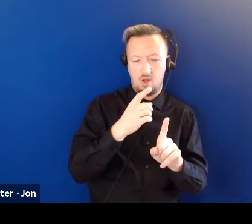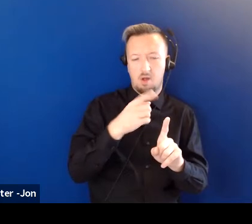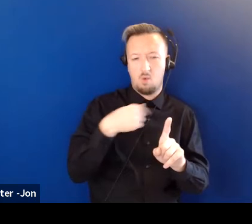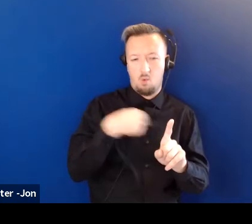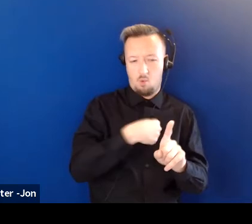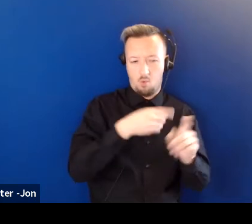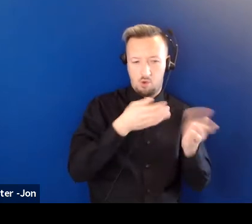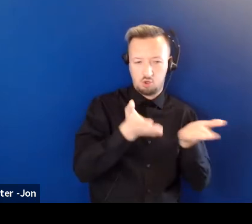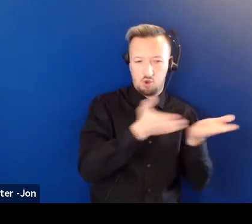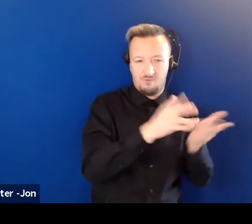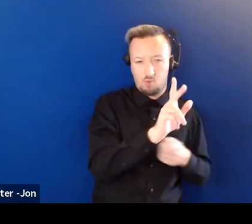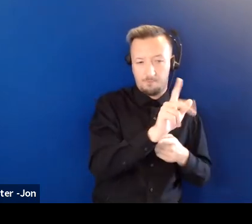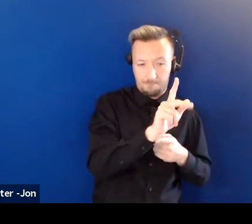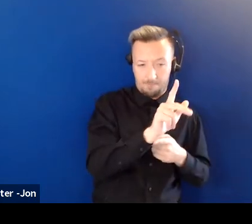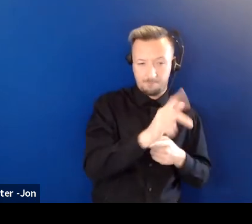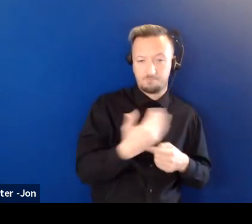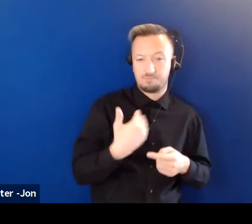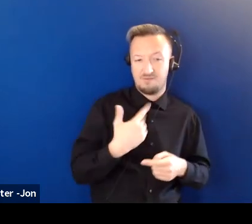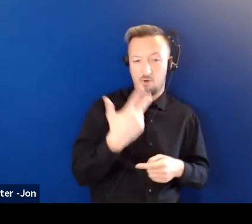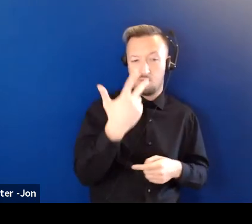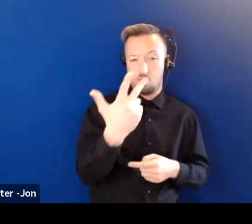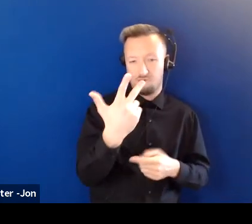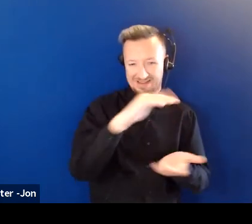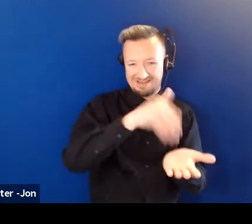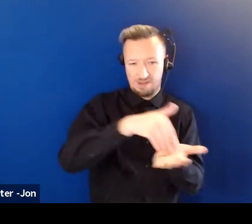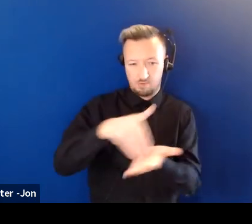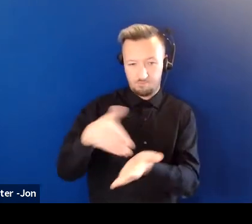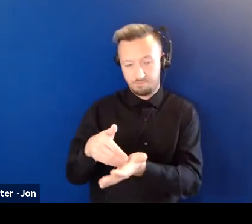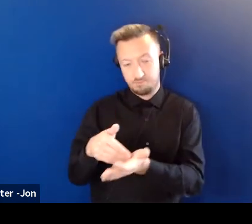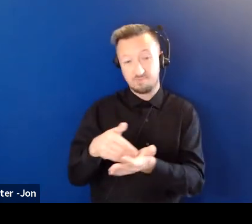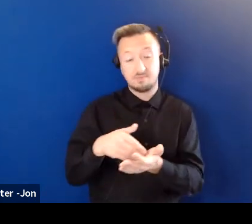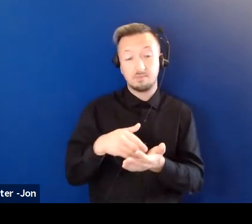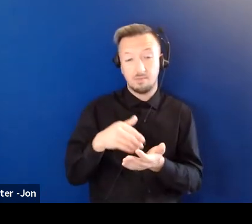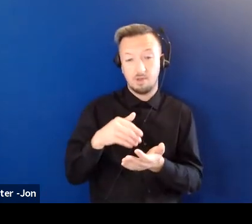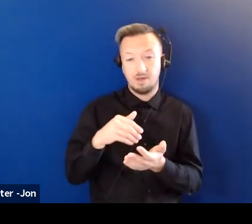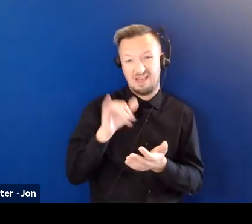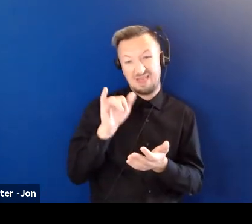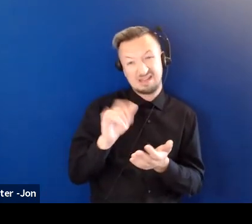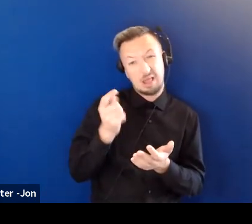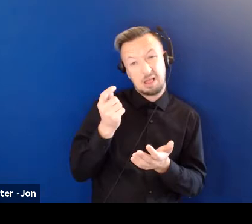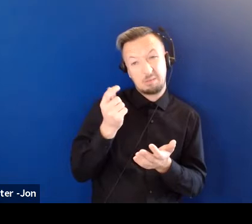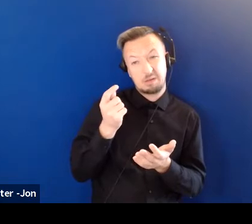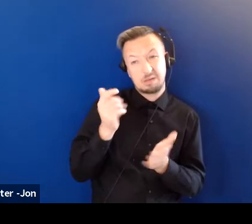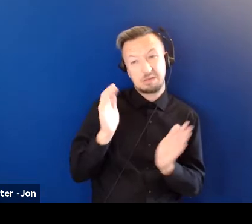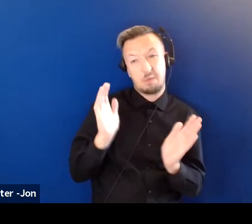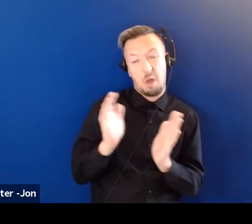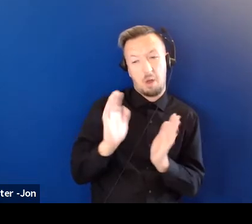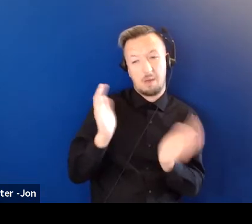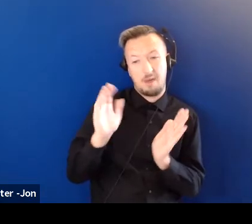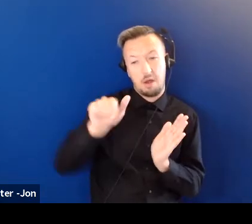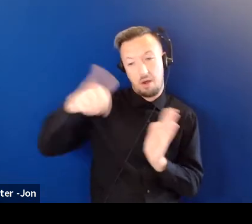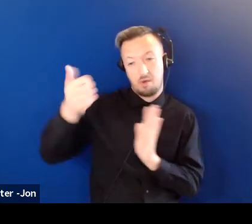are 3 centers in total in our state. I know that's on the smaller side compared to some other